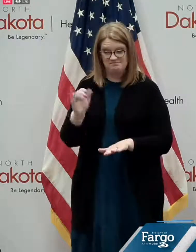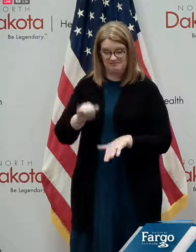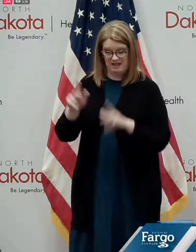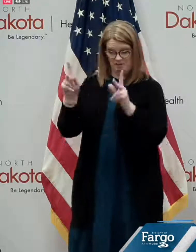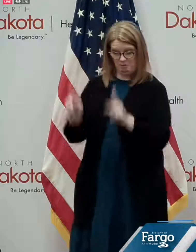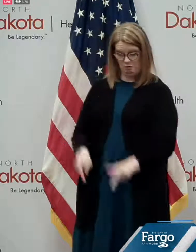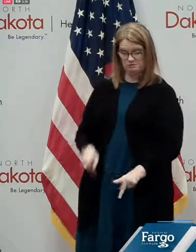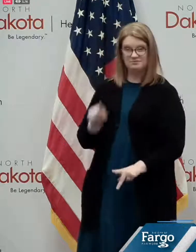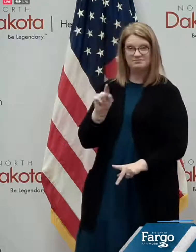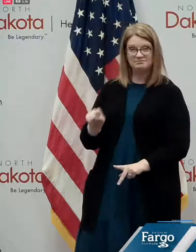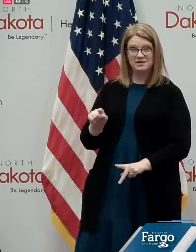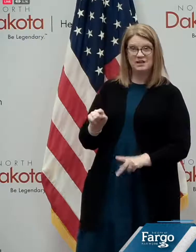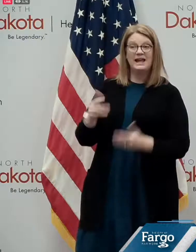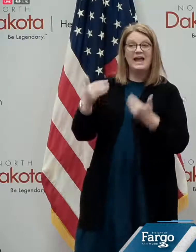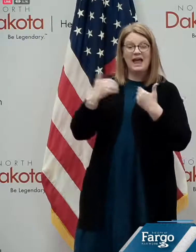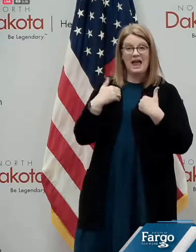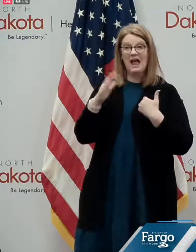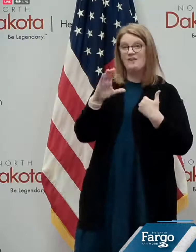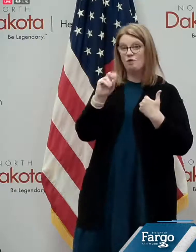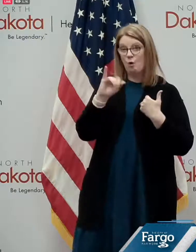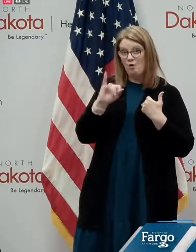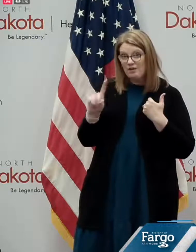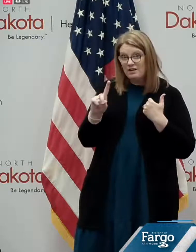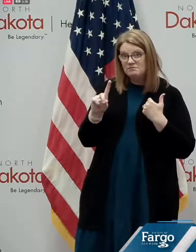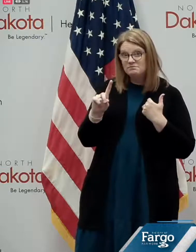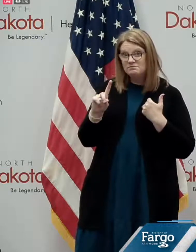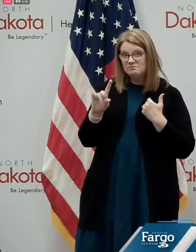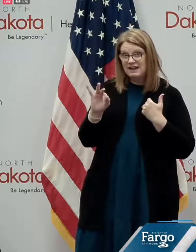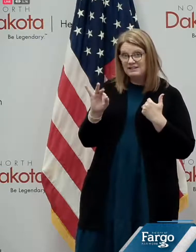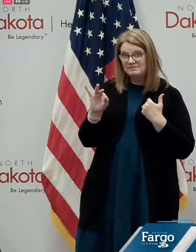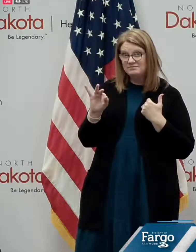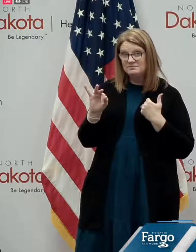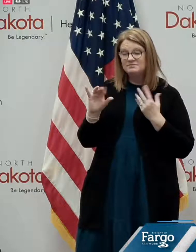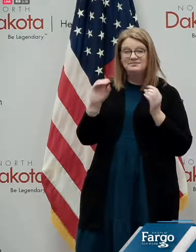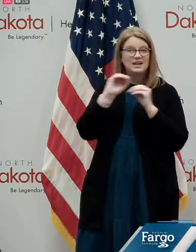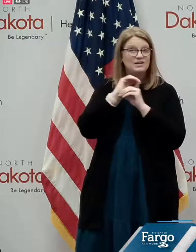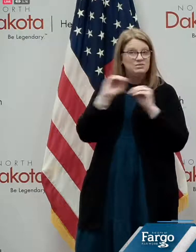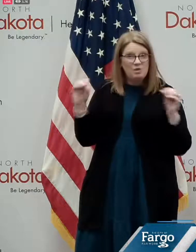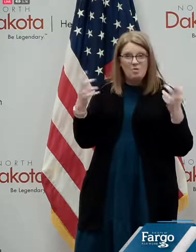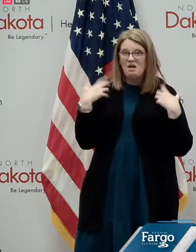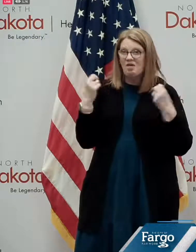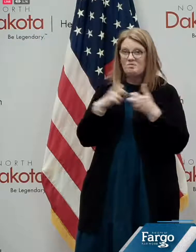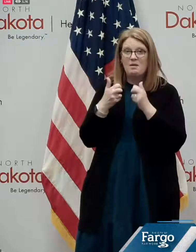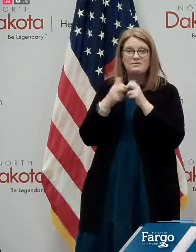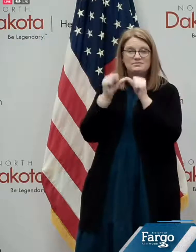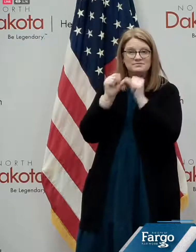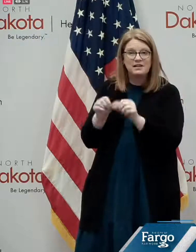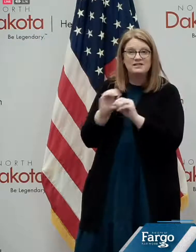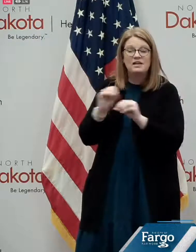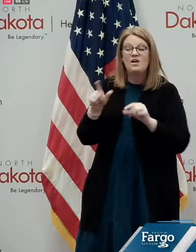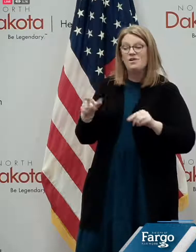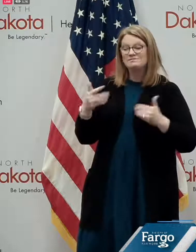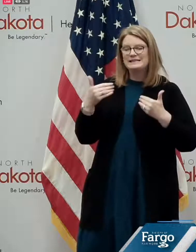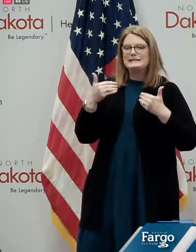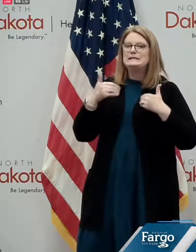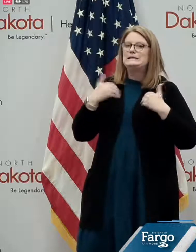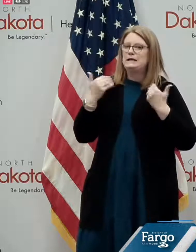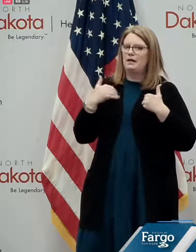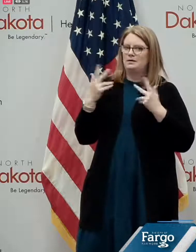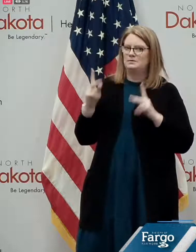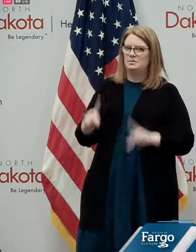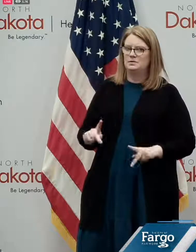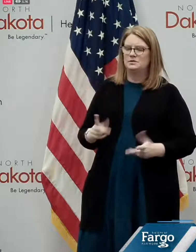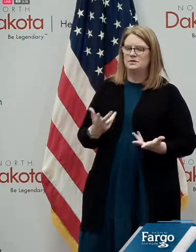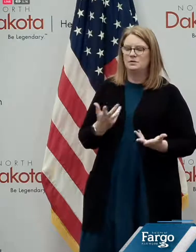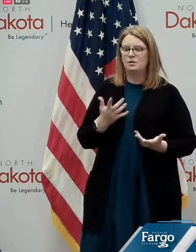reported with COVID-19 that's been reported without underlying health conditions, also the youngest deaths. And so our